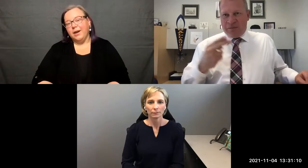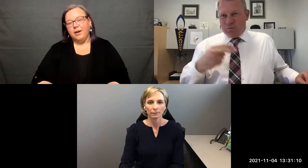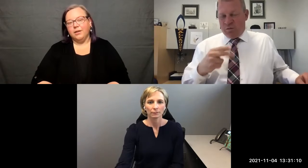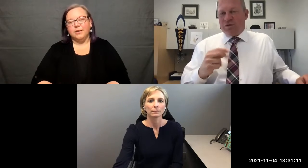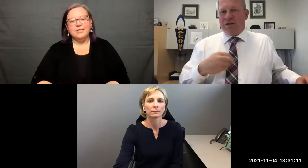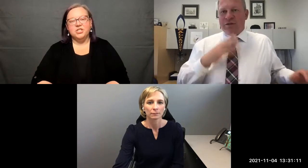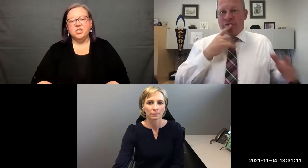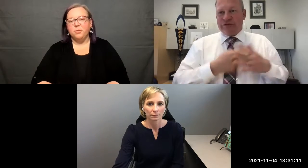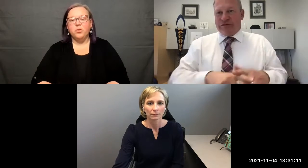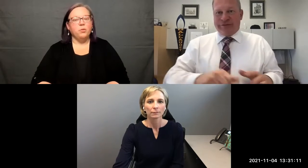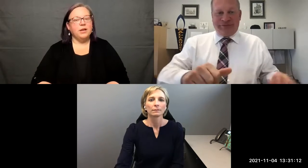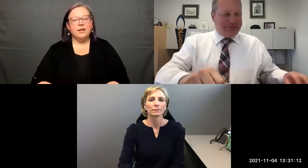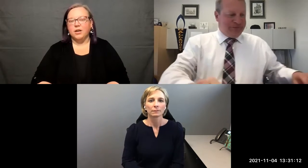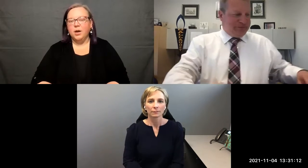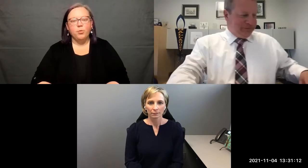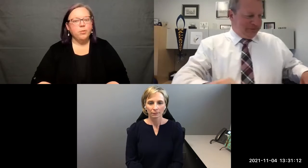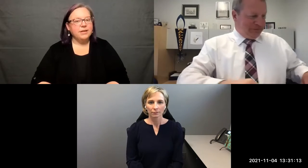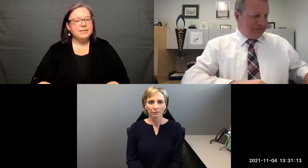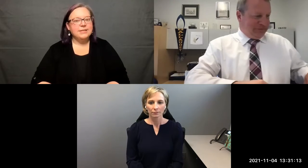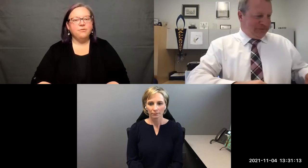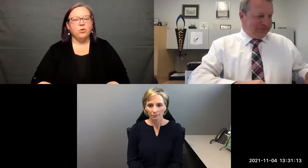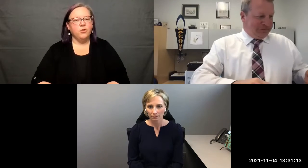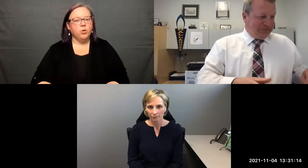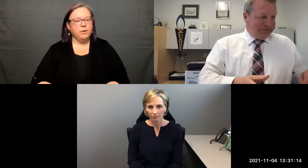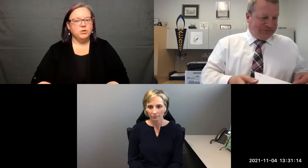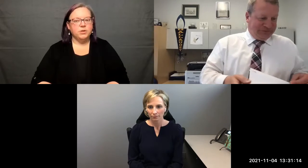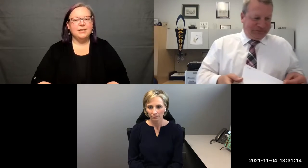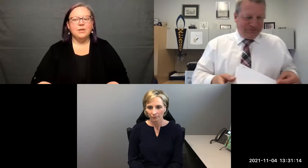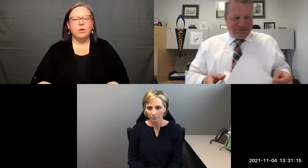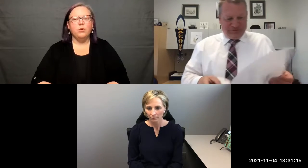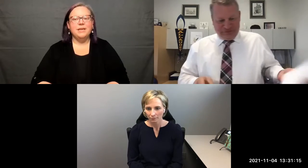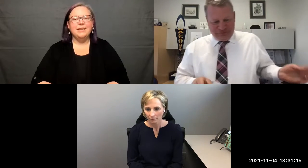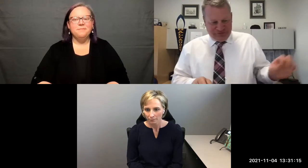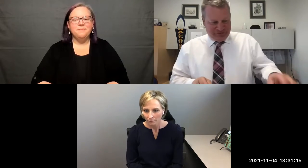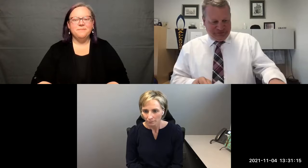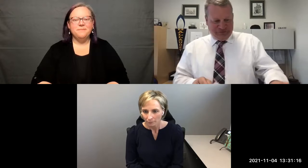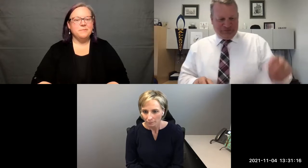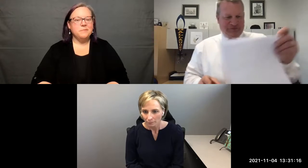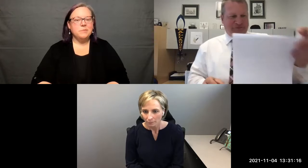Okay, ladies and gentlemen, we're going to wait a couple more minutes for a few more people to join in, and then we will begin.